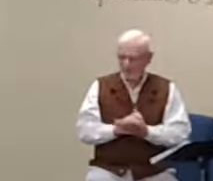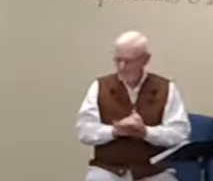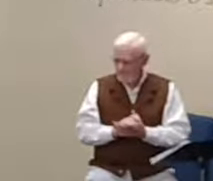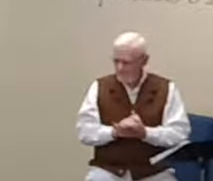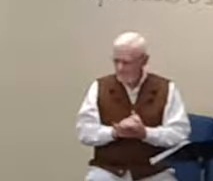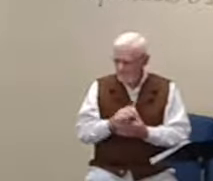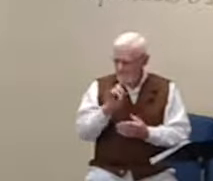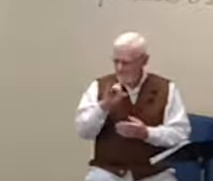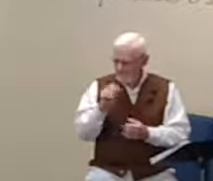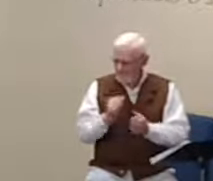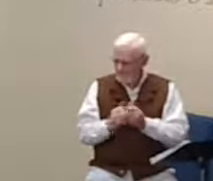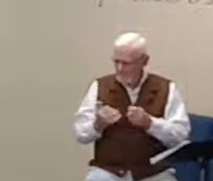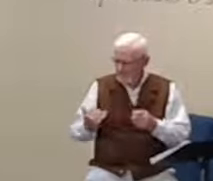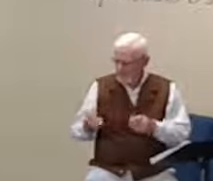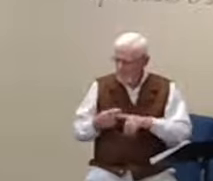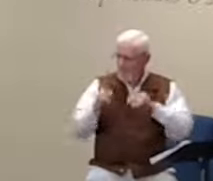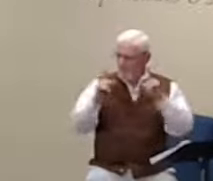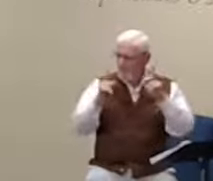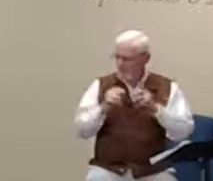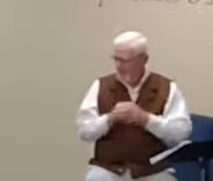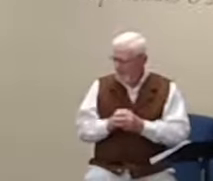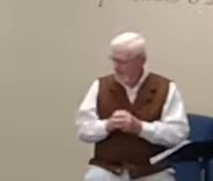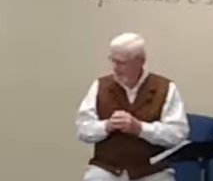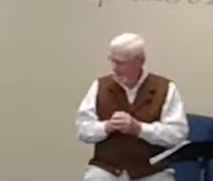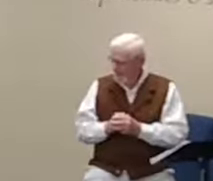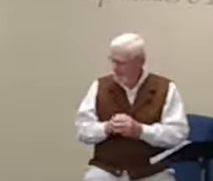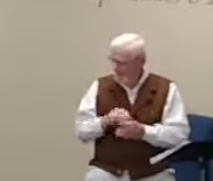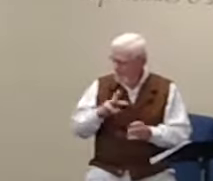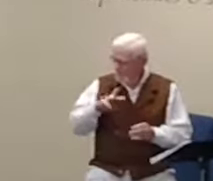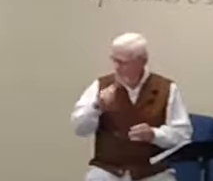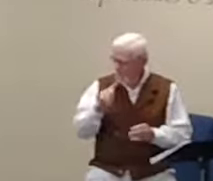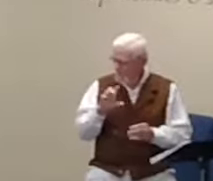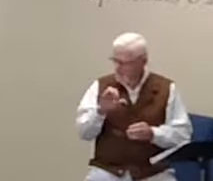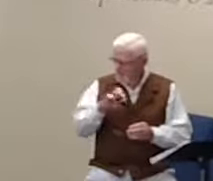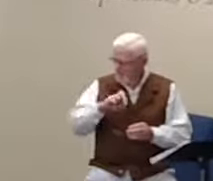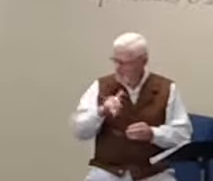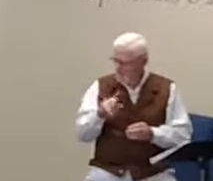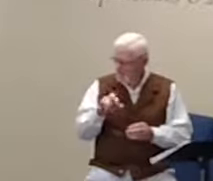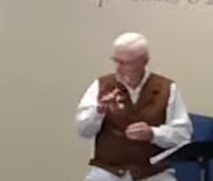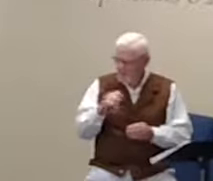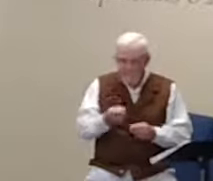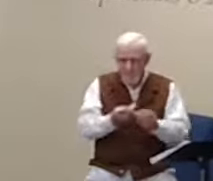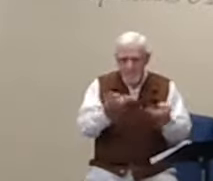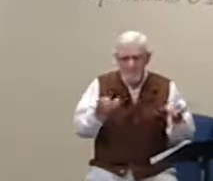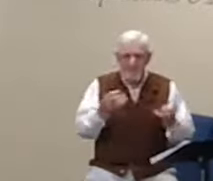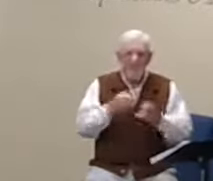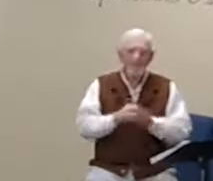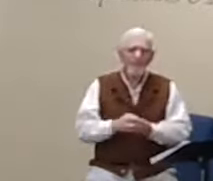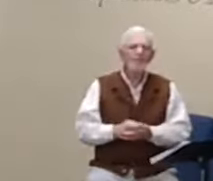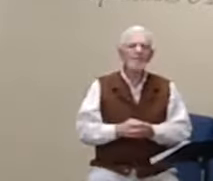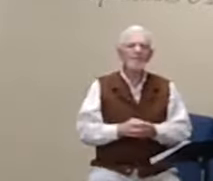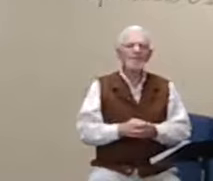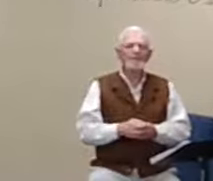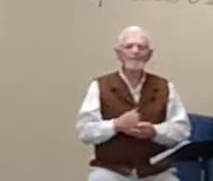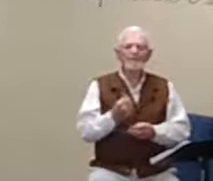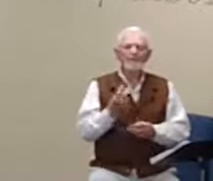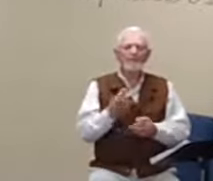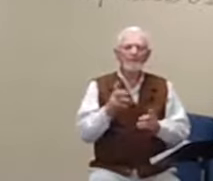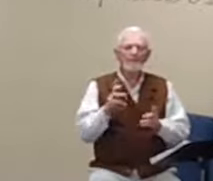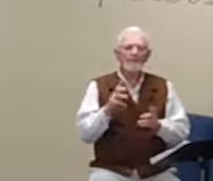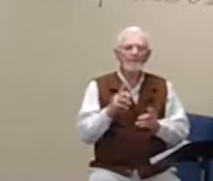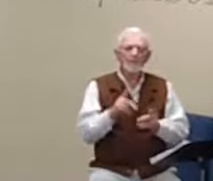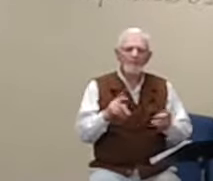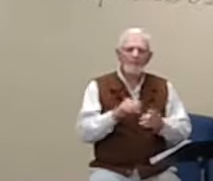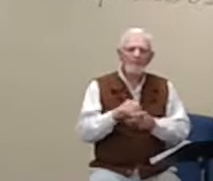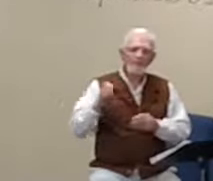with me. But the Wilds campground is still in operation today in a couple places in the country, but we went on the East